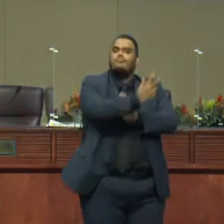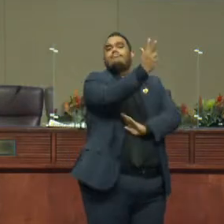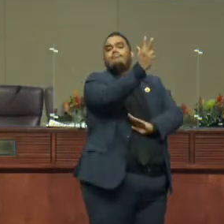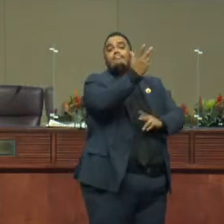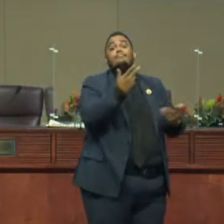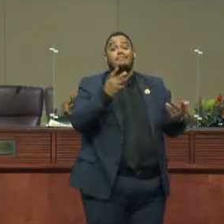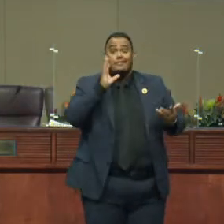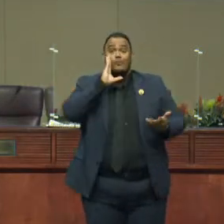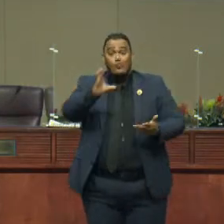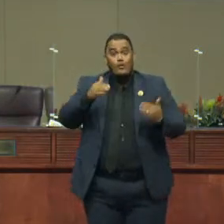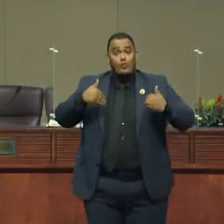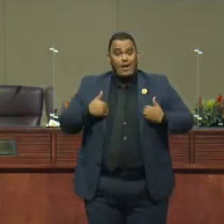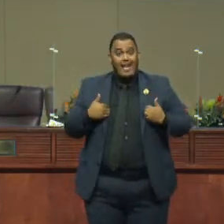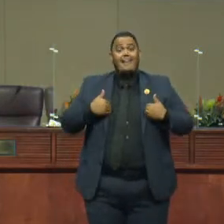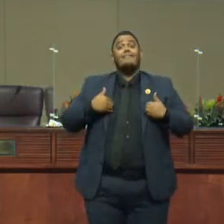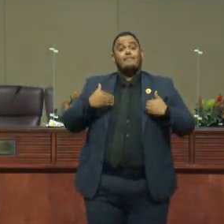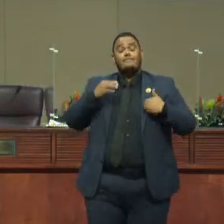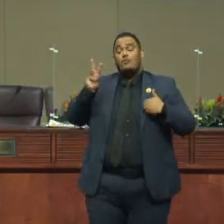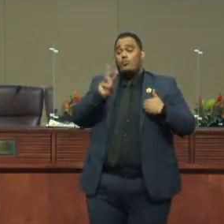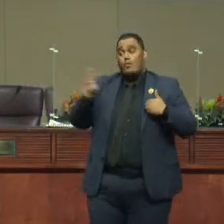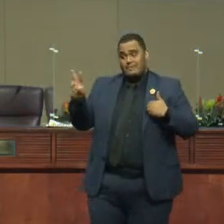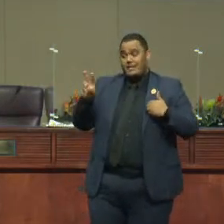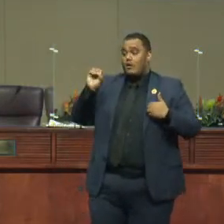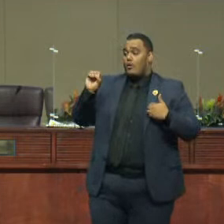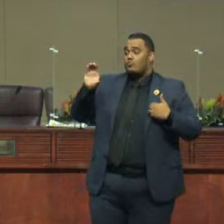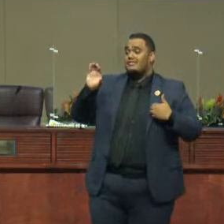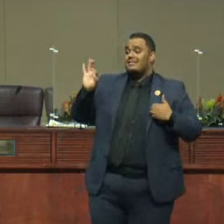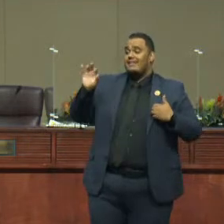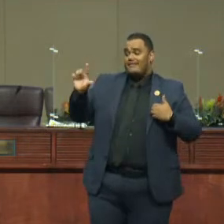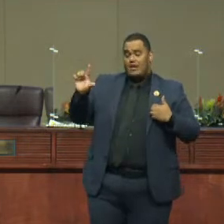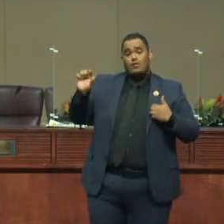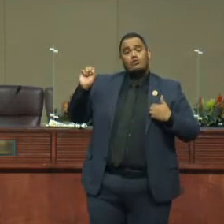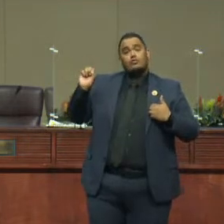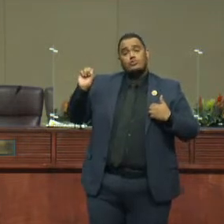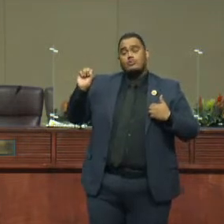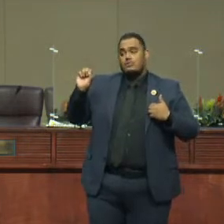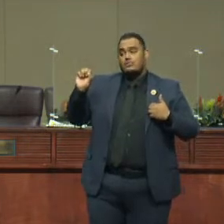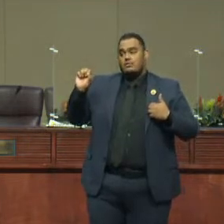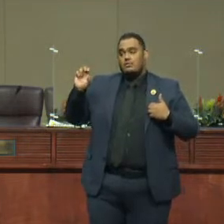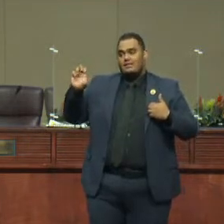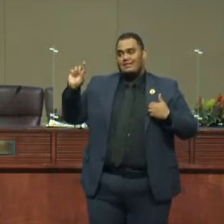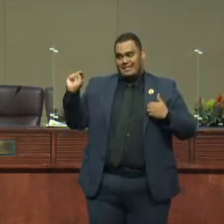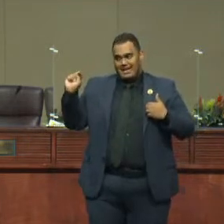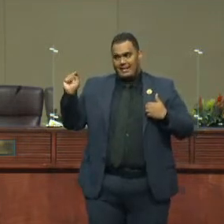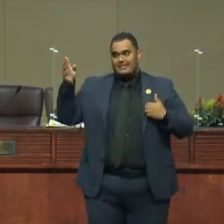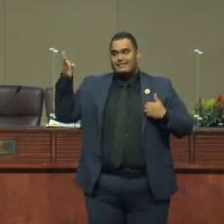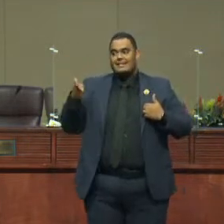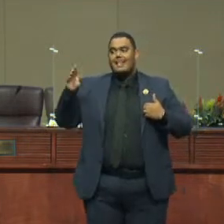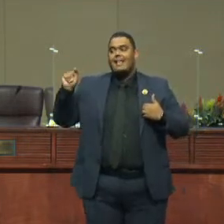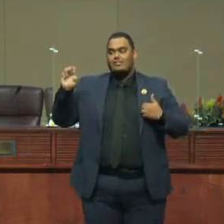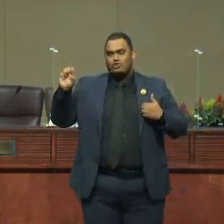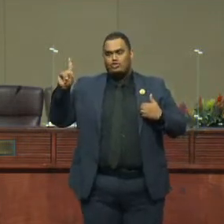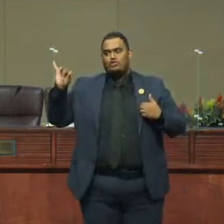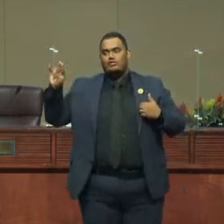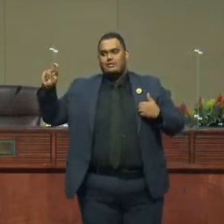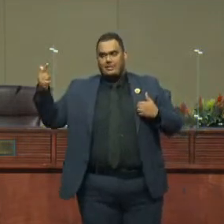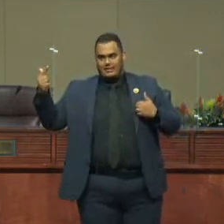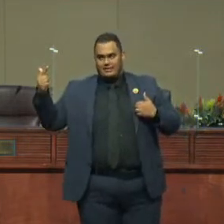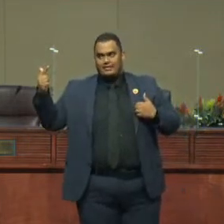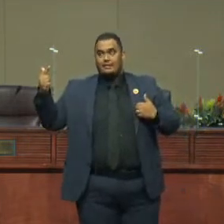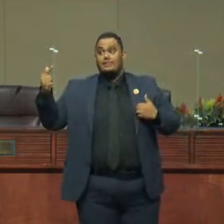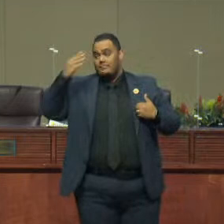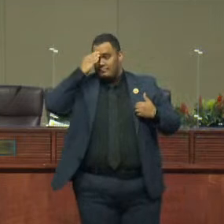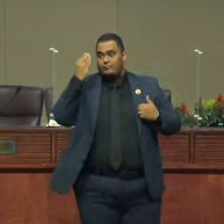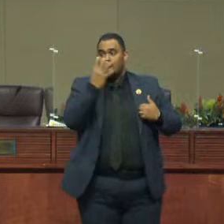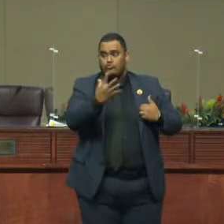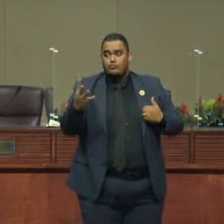ocfl.net/testing, and you can click on number 1, and the testing map will come up with how to get to the Barnett Park